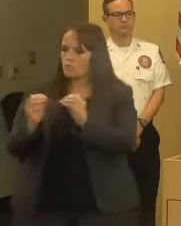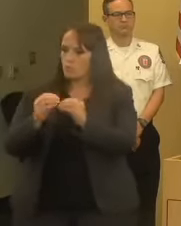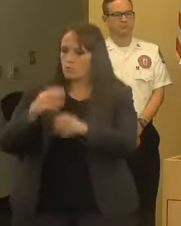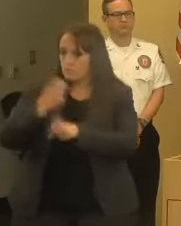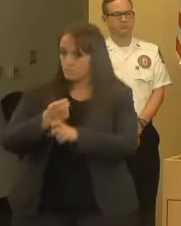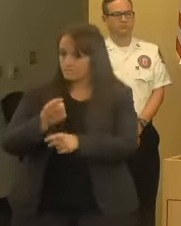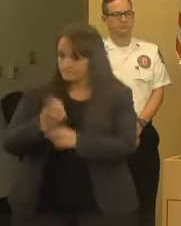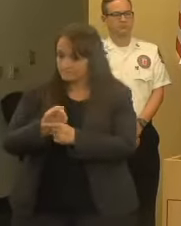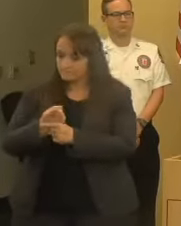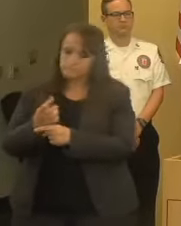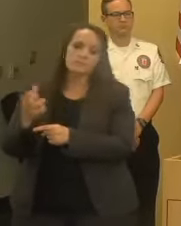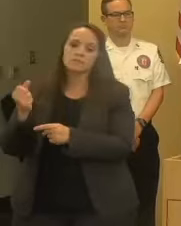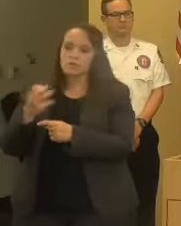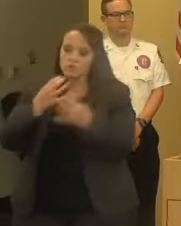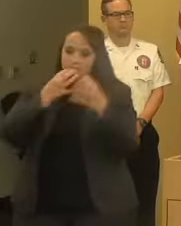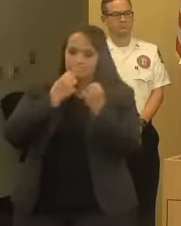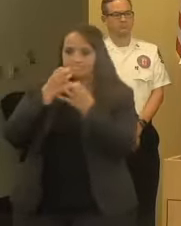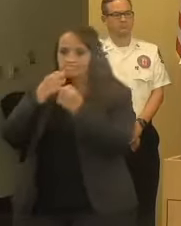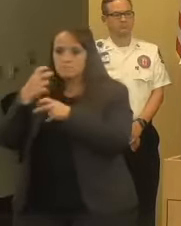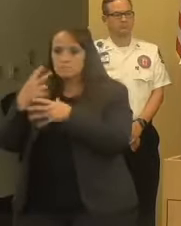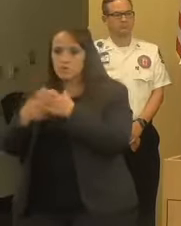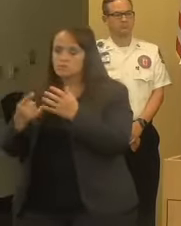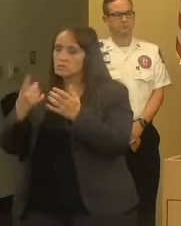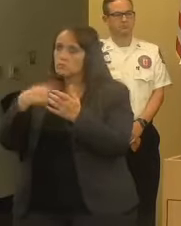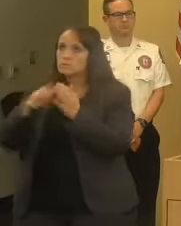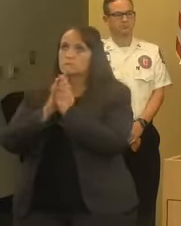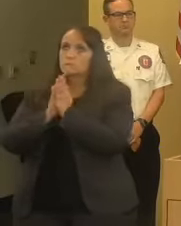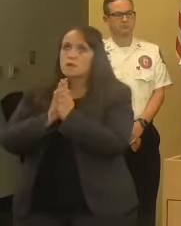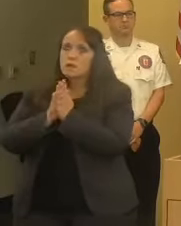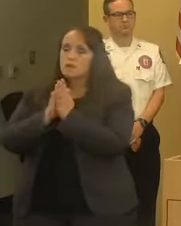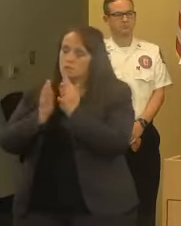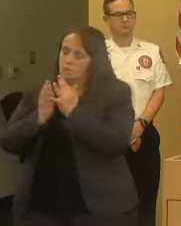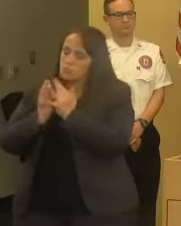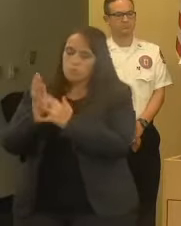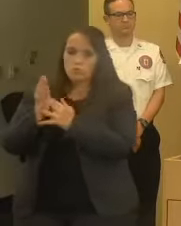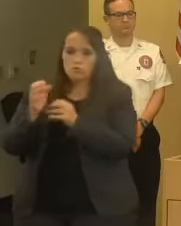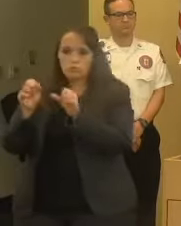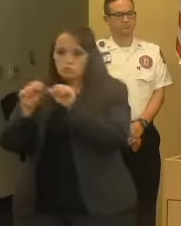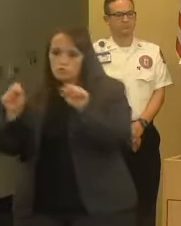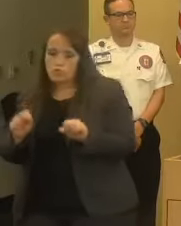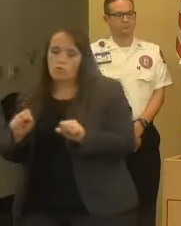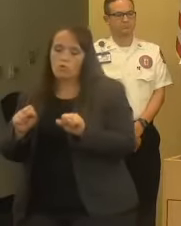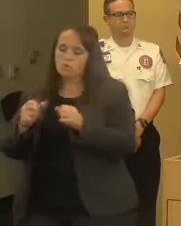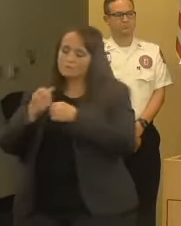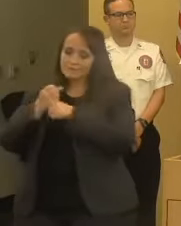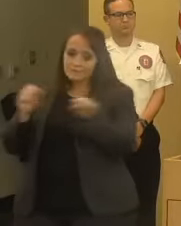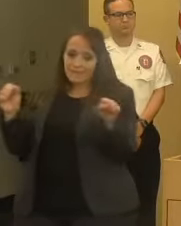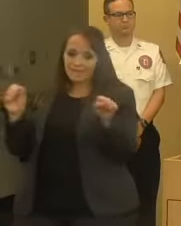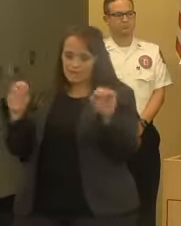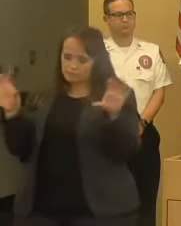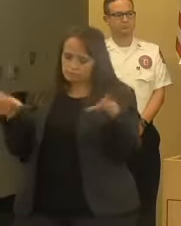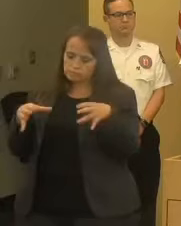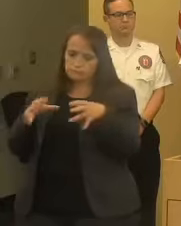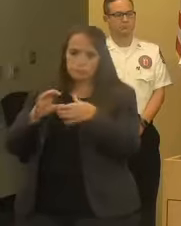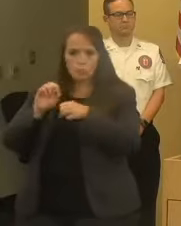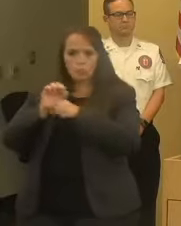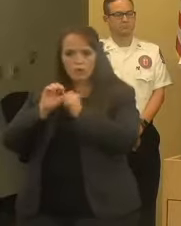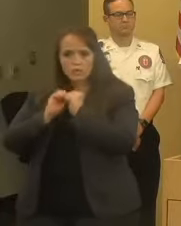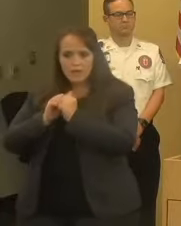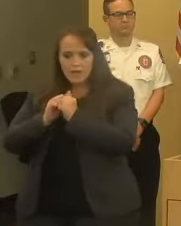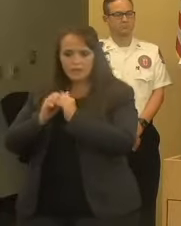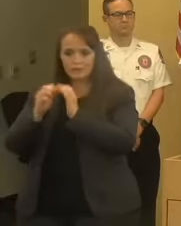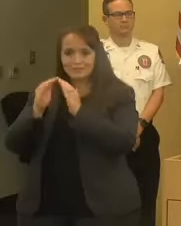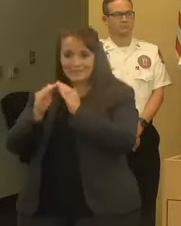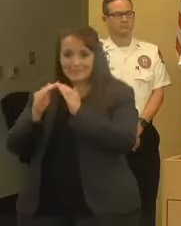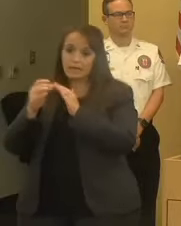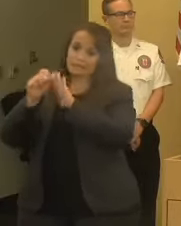All I can say is really just pray that we get through this storm real well and stick together as a city and as a state. I'm turning